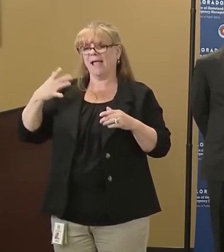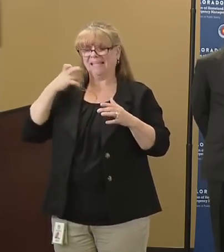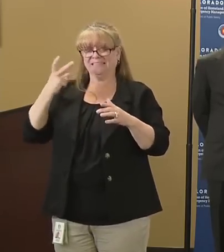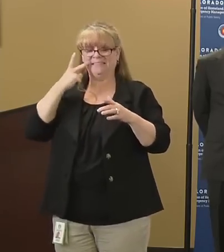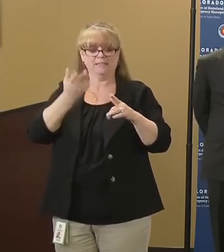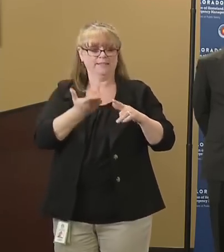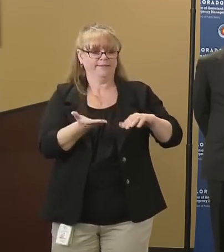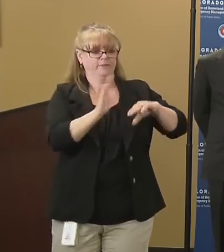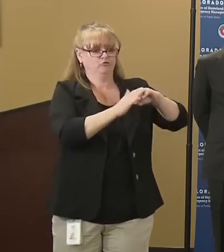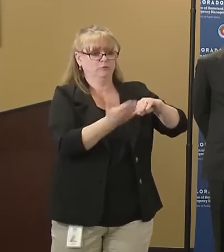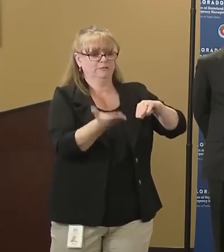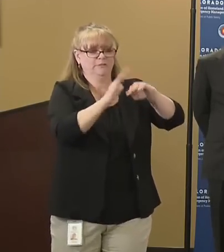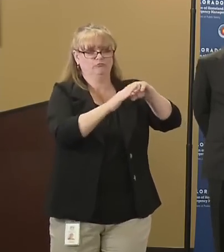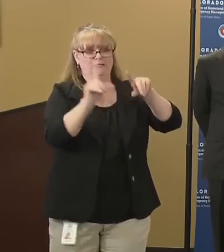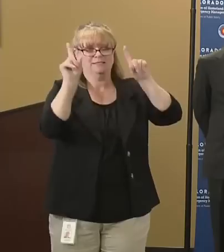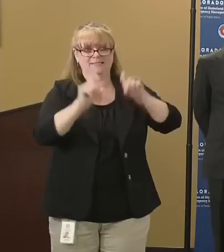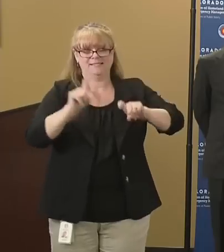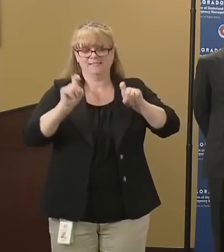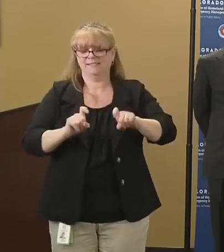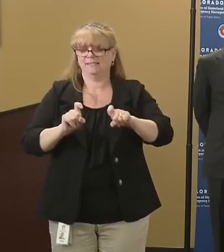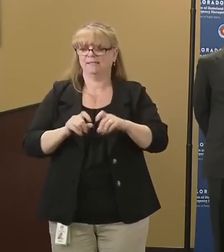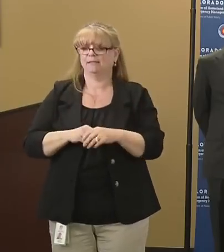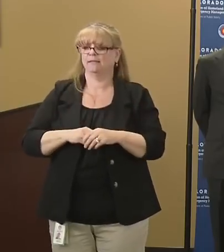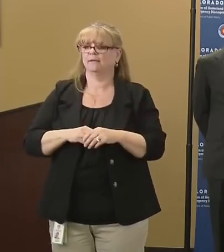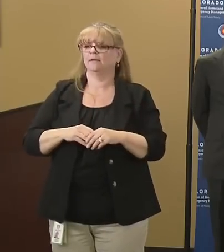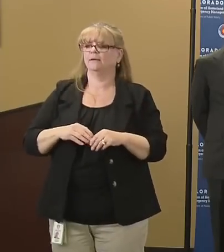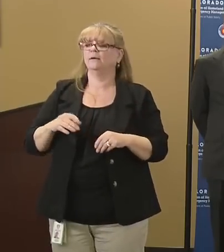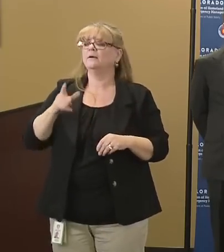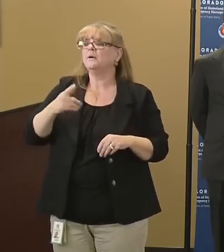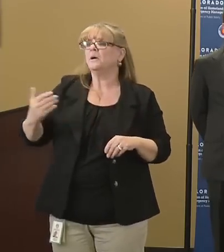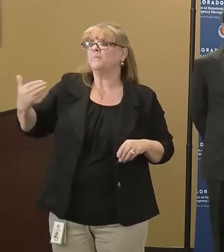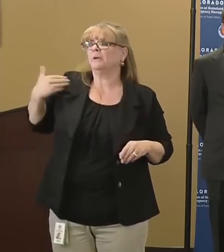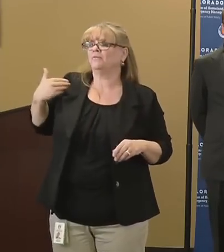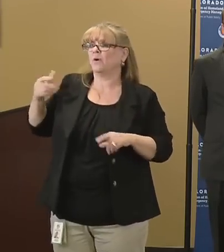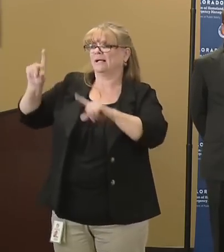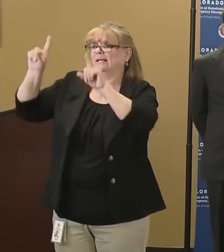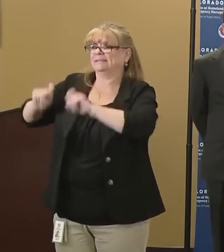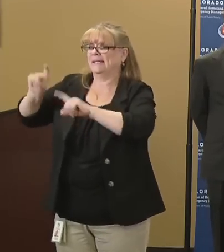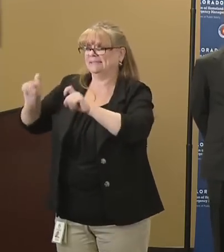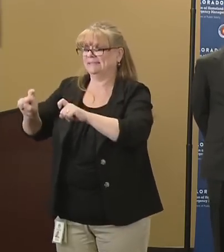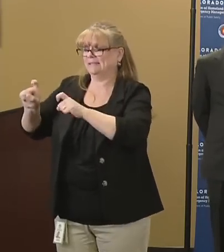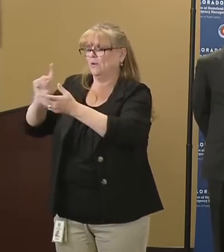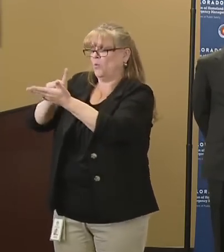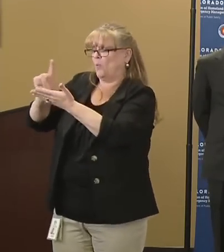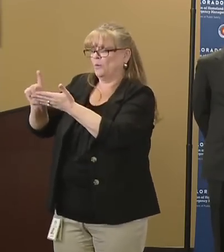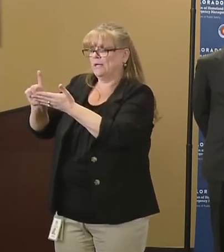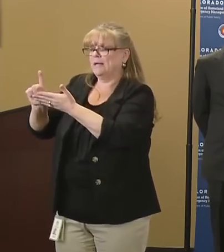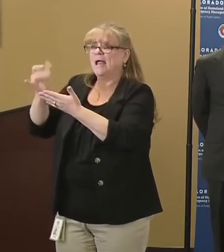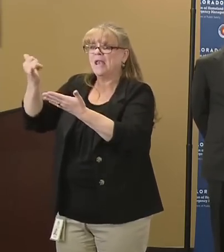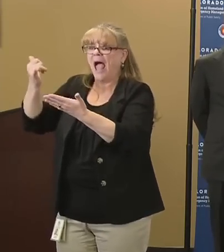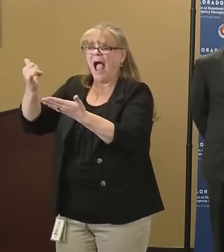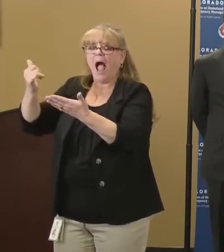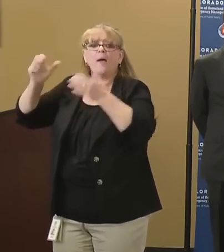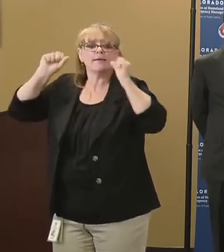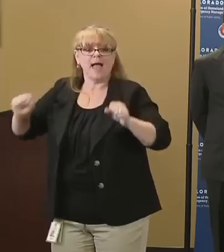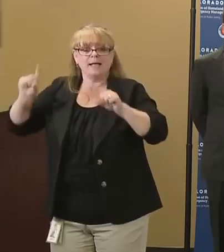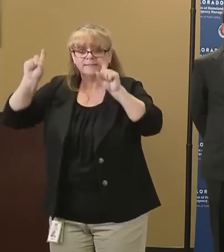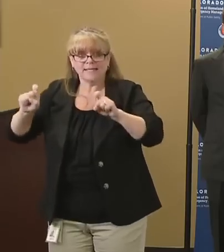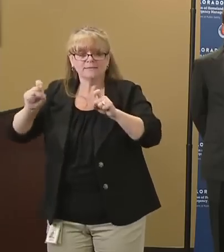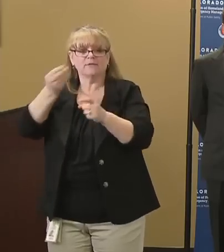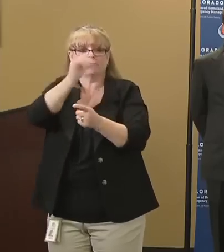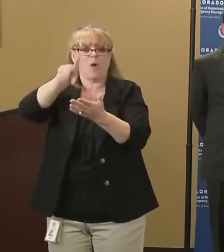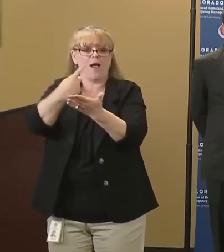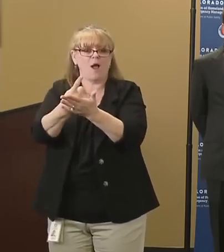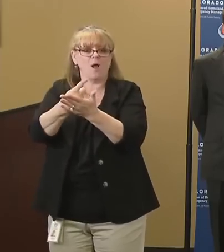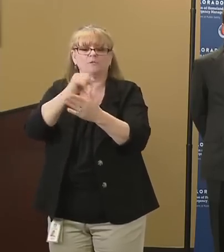results is shortened from several days to less than 24 hours. This allows us to conserve personal protective equipment